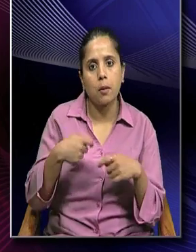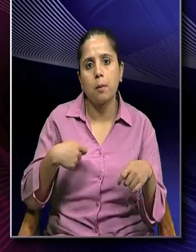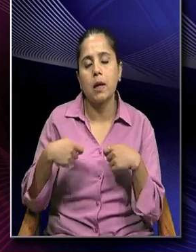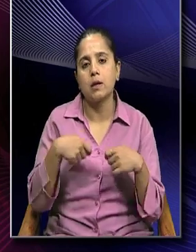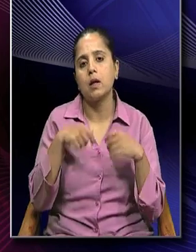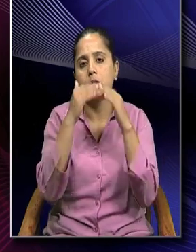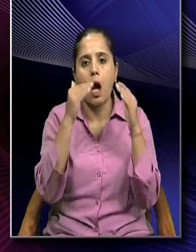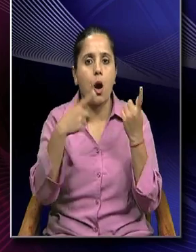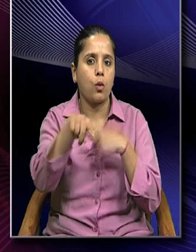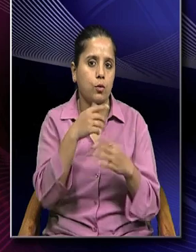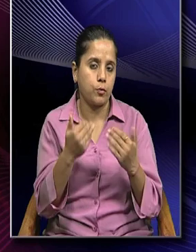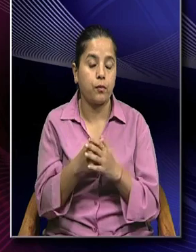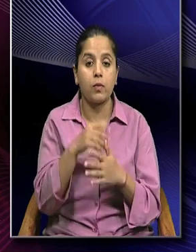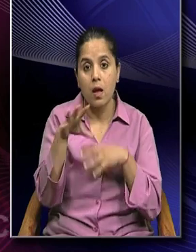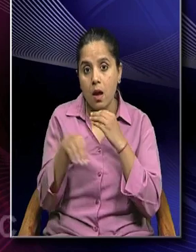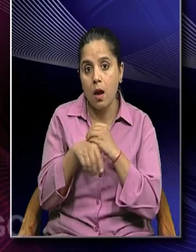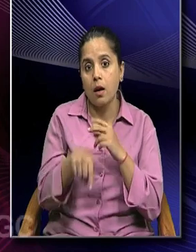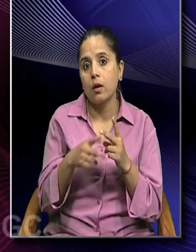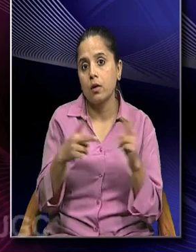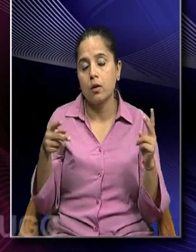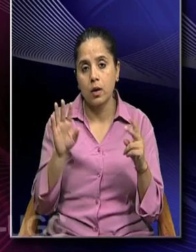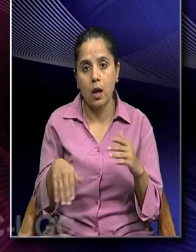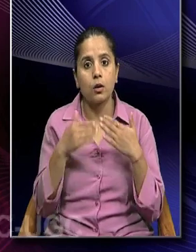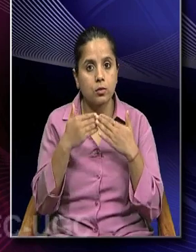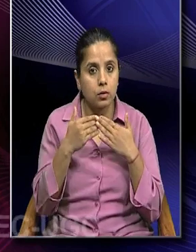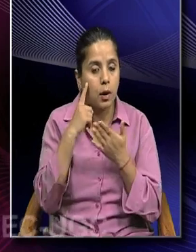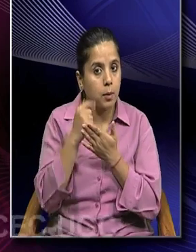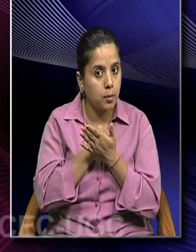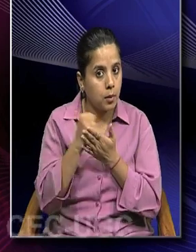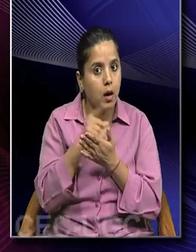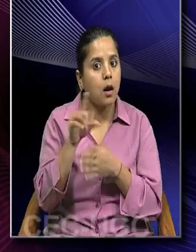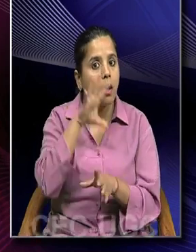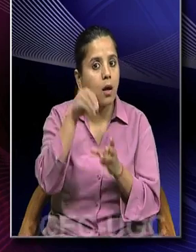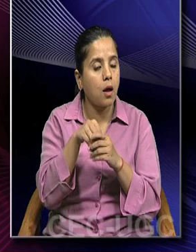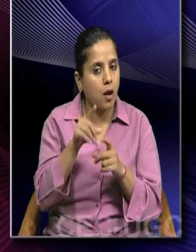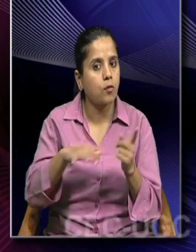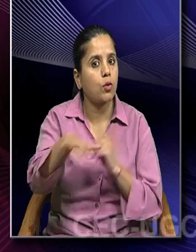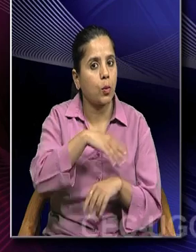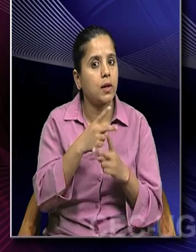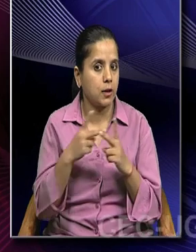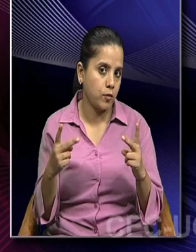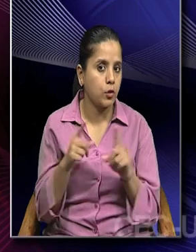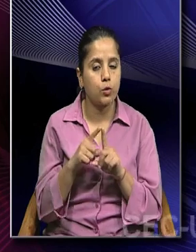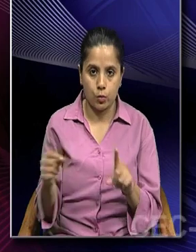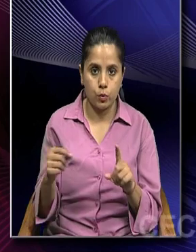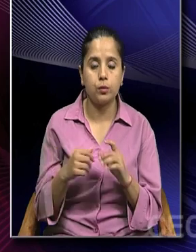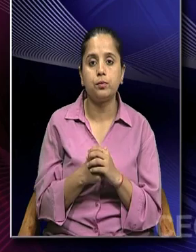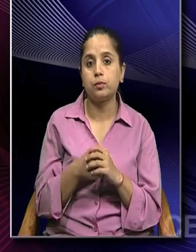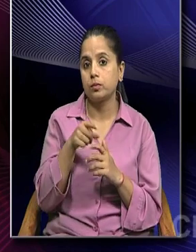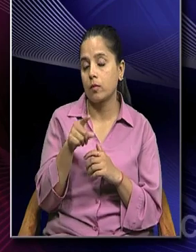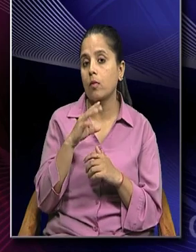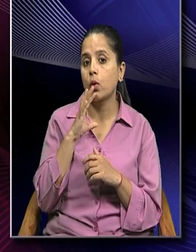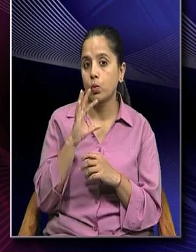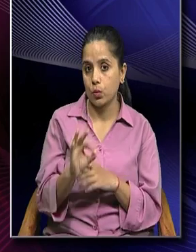houses. Additionally, various scholars and practitioners, they have also contributed to this area, and they